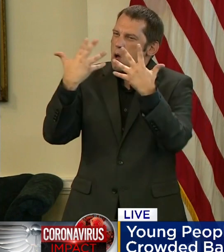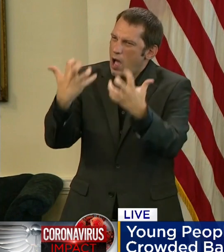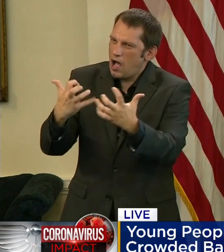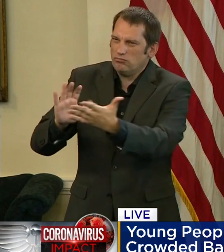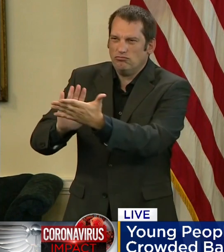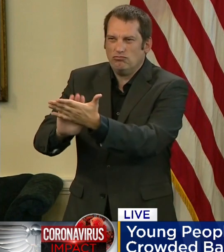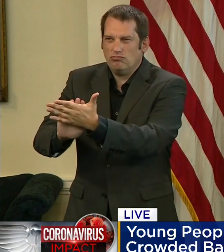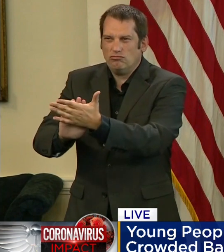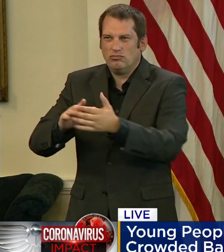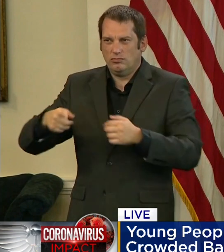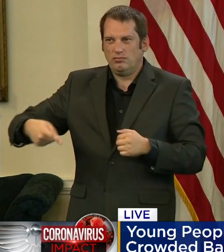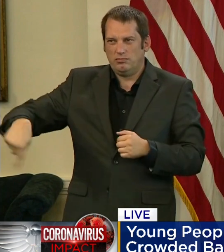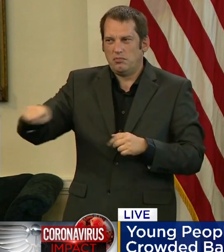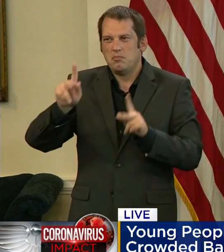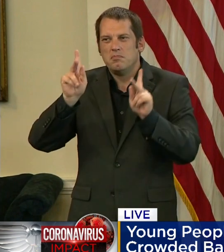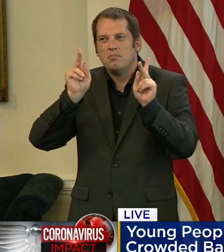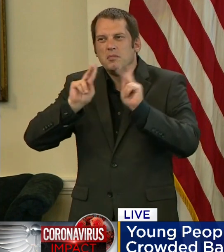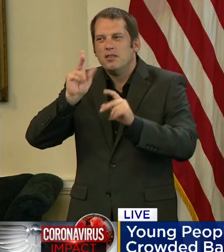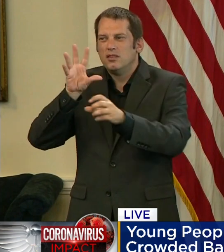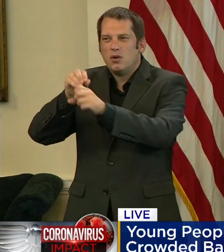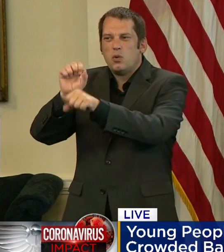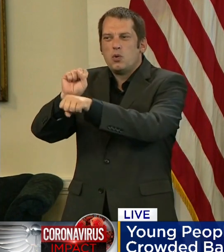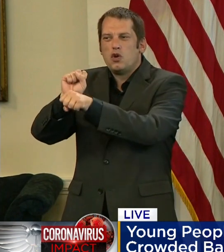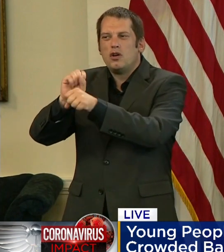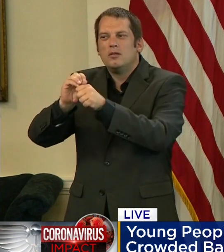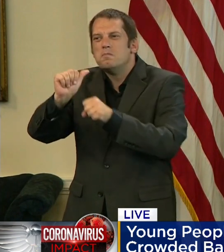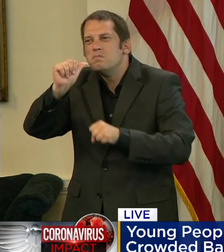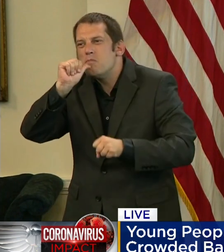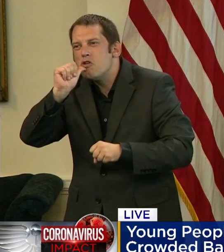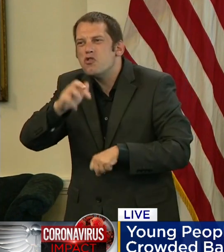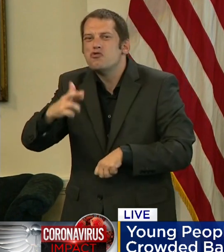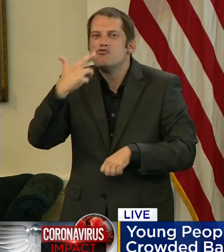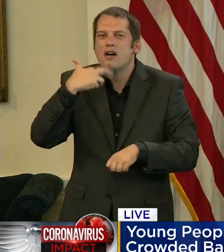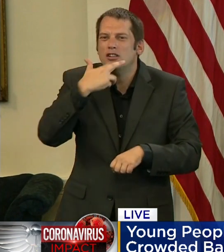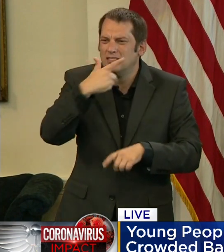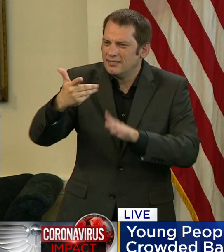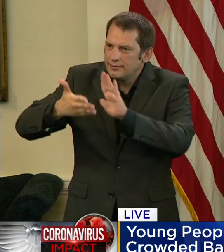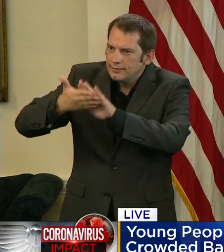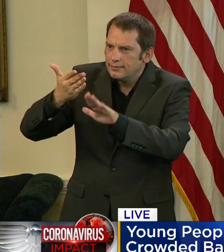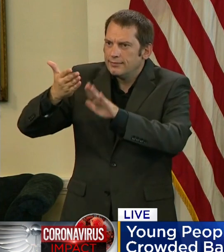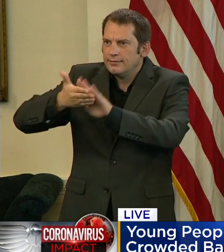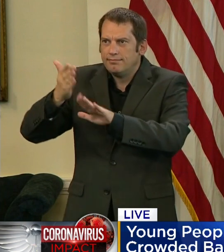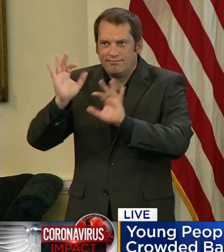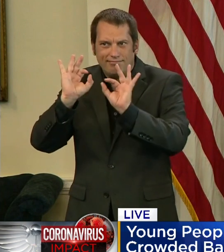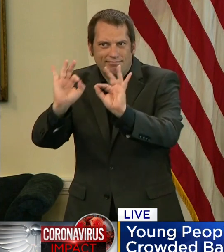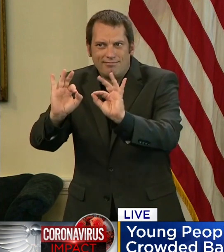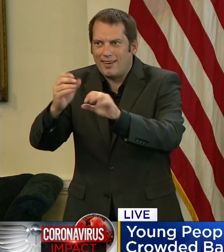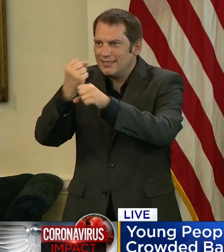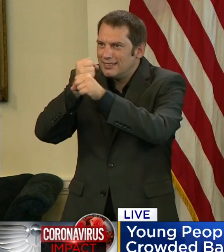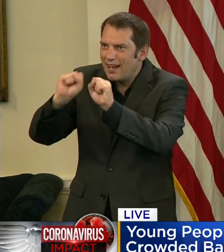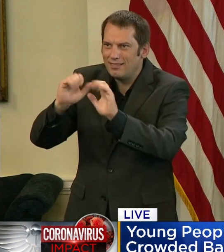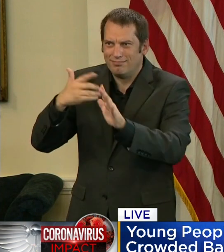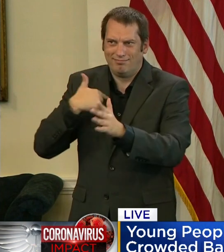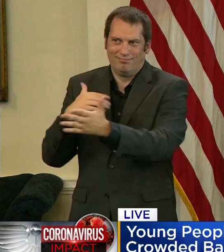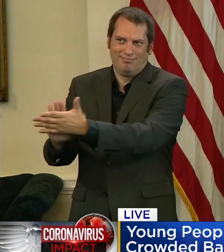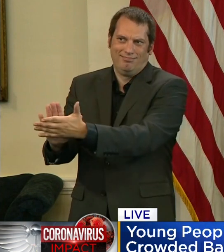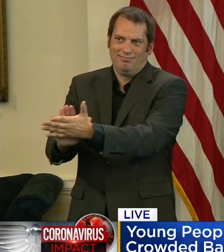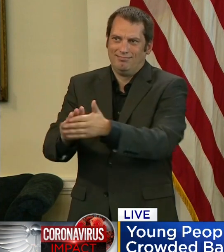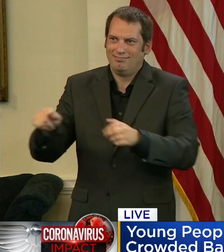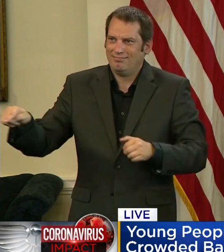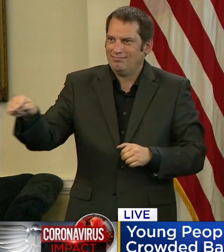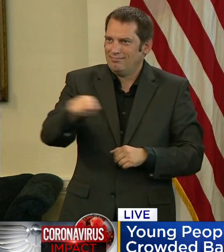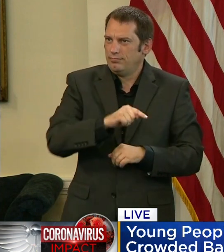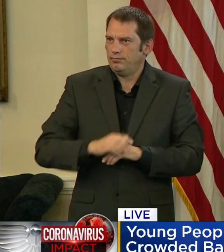operators. We had situations in Ocean City where 5 or 6 bars and restaurants immediately,